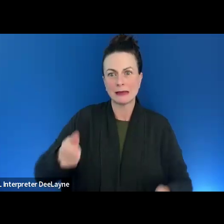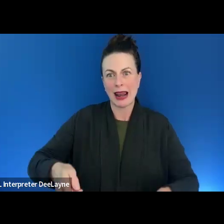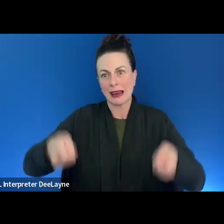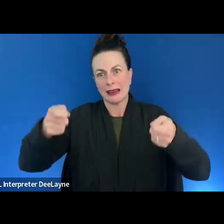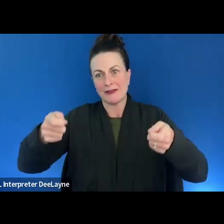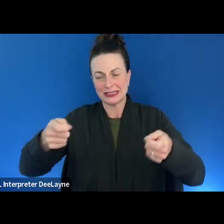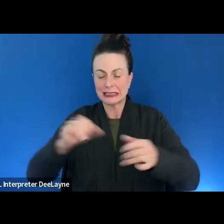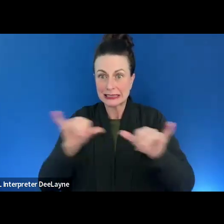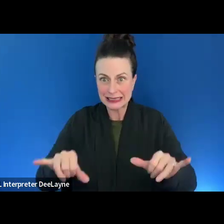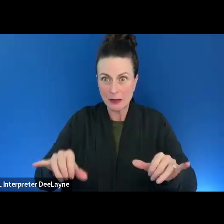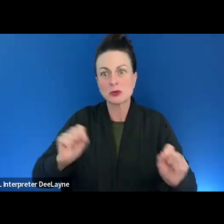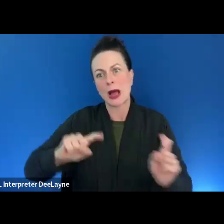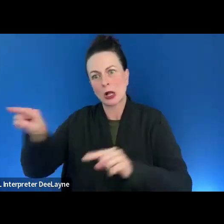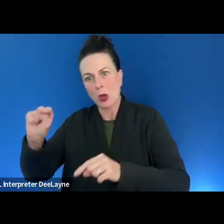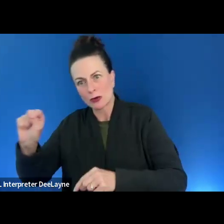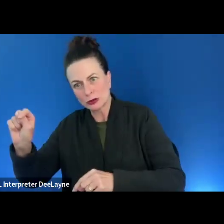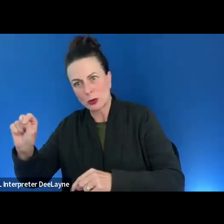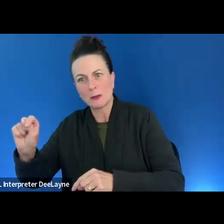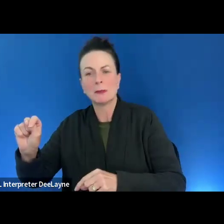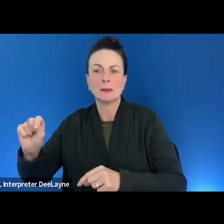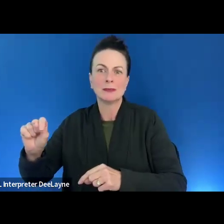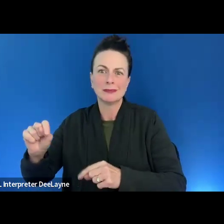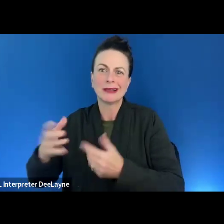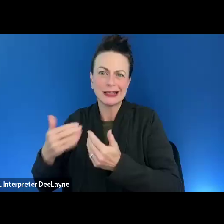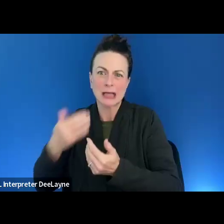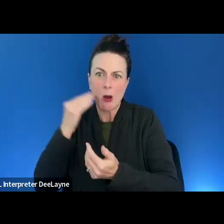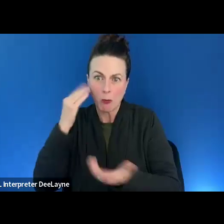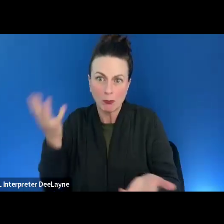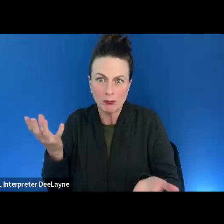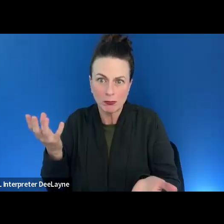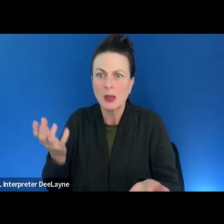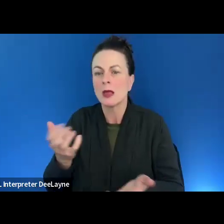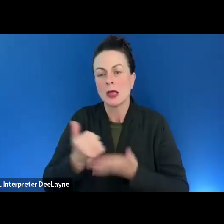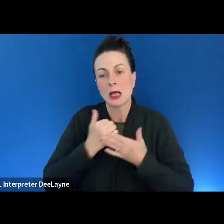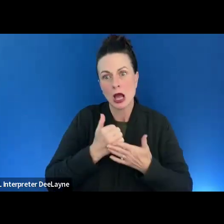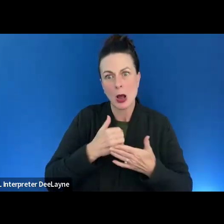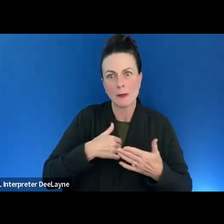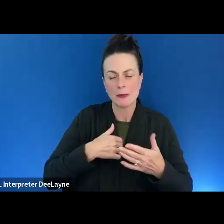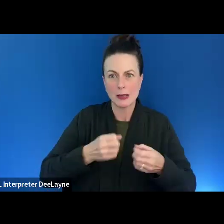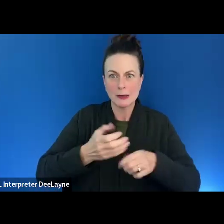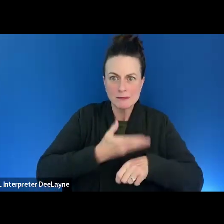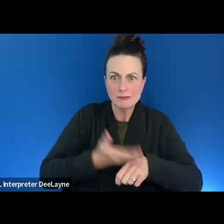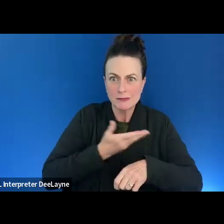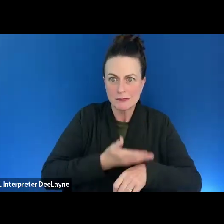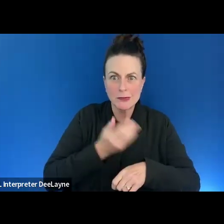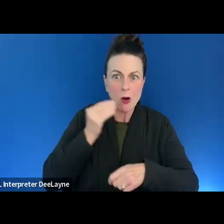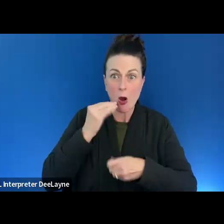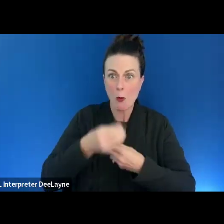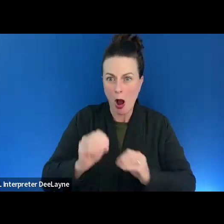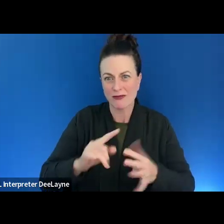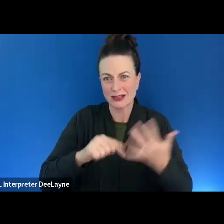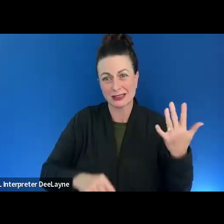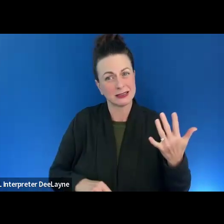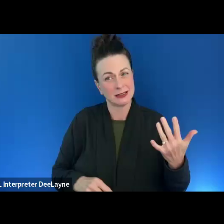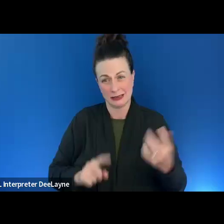So I was able to use the restroom and things like that quickly and easier at home. And they helped me with a build out of the home office. So there's a lot of